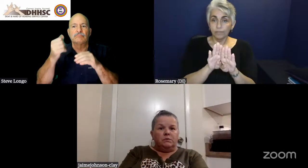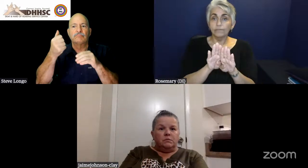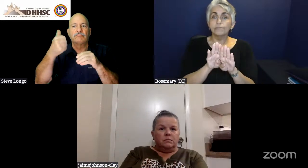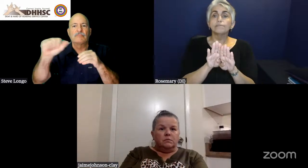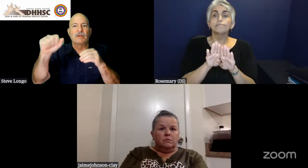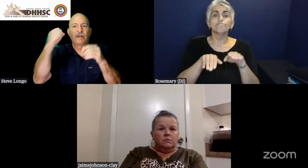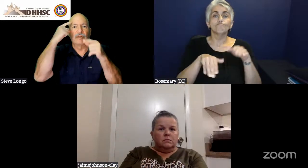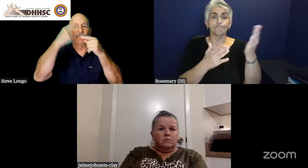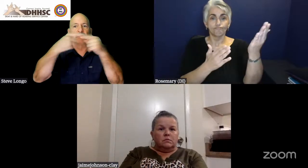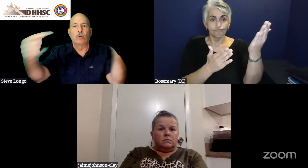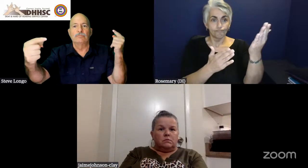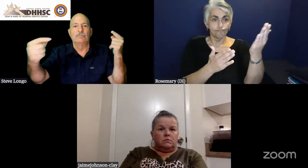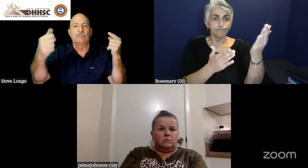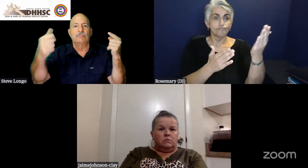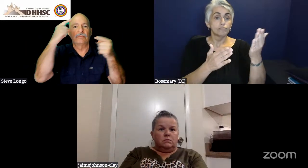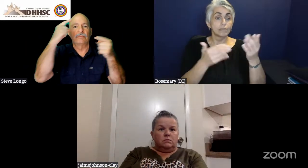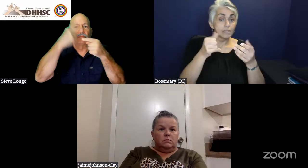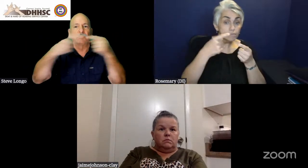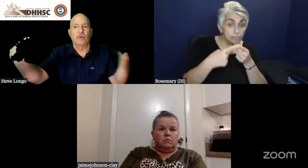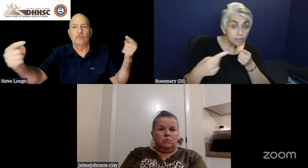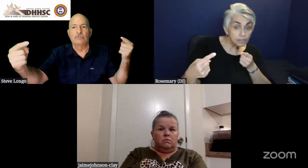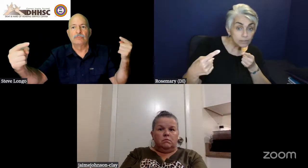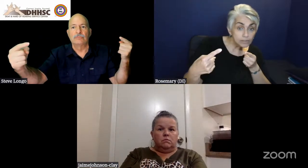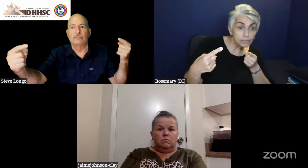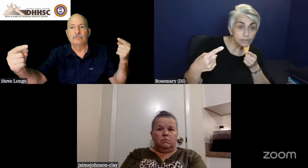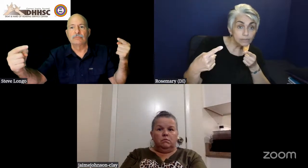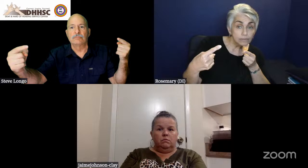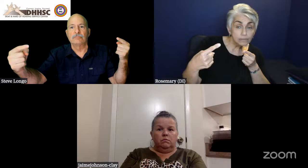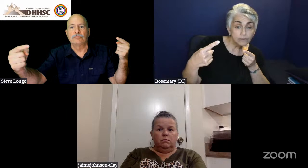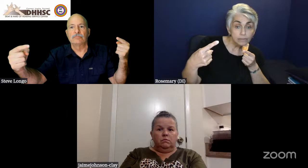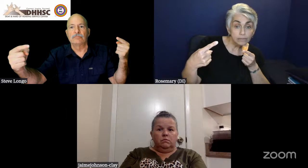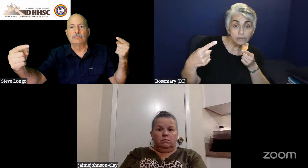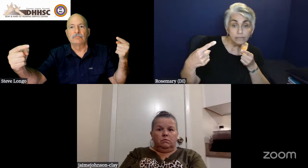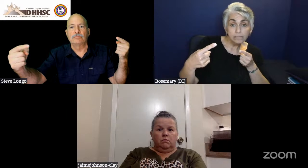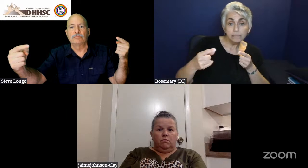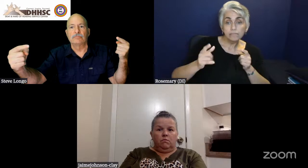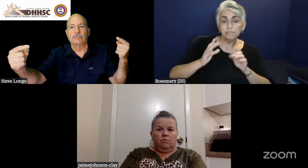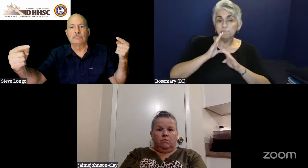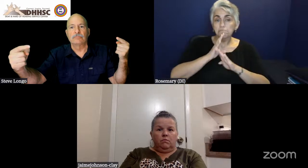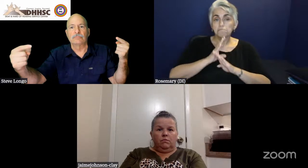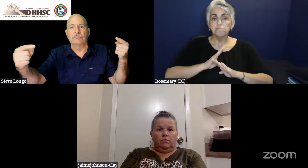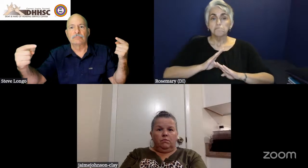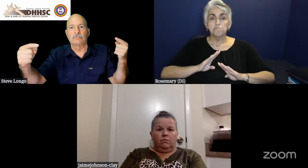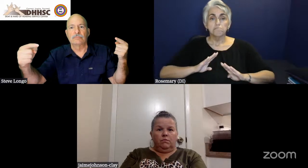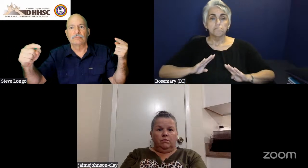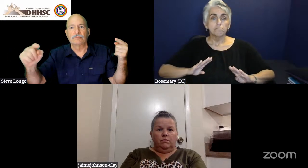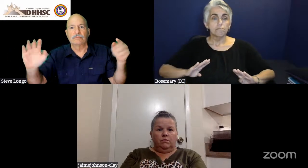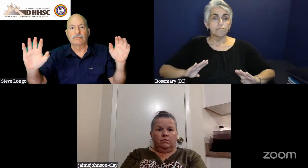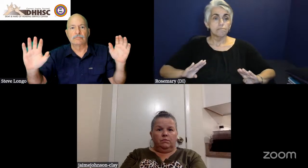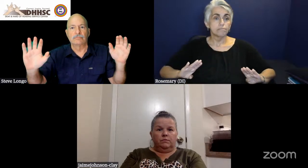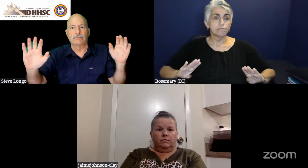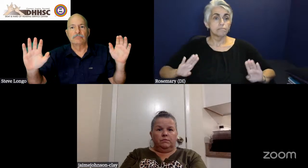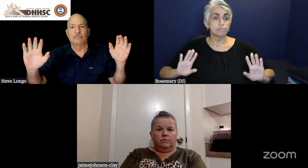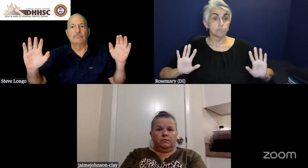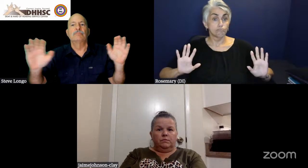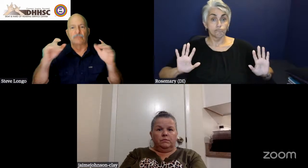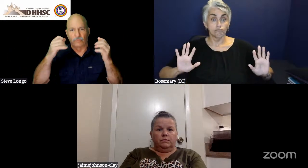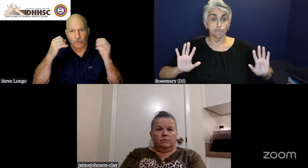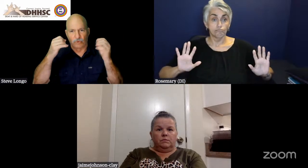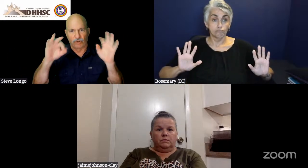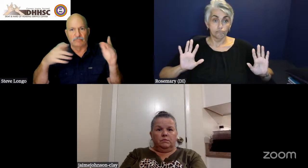Jamie says, I move that we close old business. And Steve Longo is saying, is there anyone opposed? And there